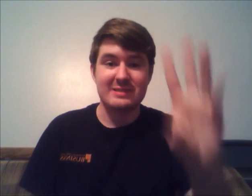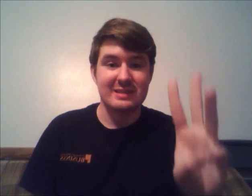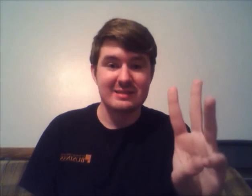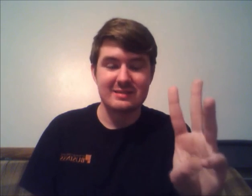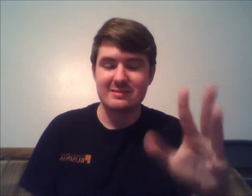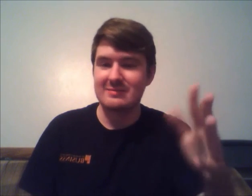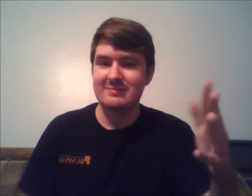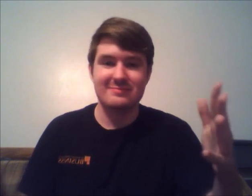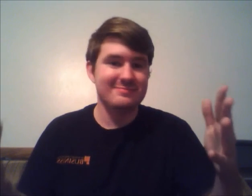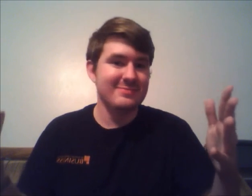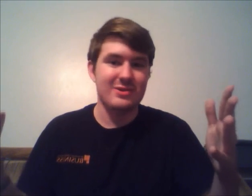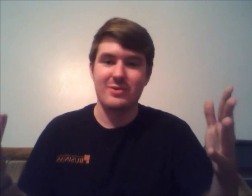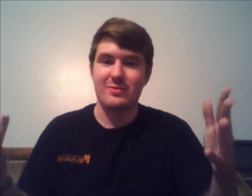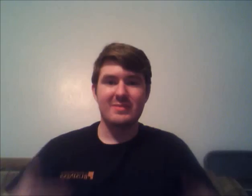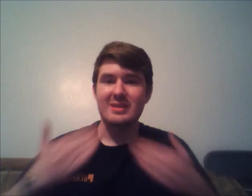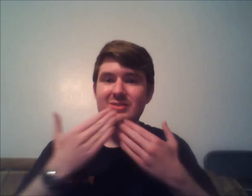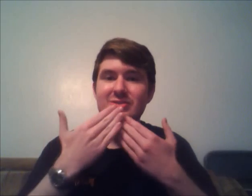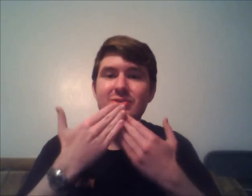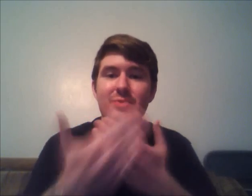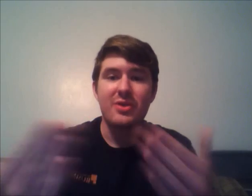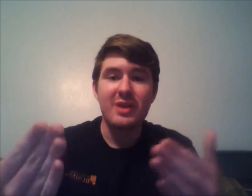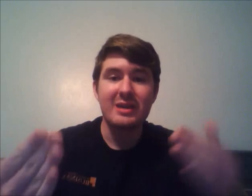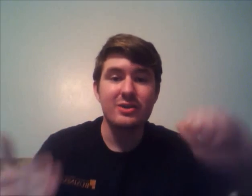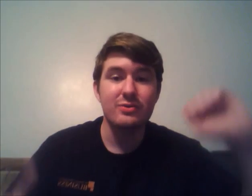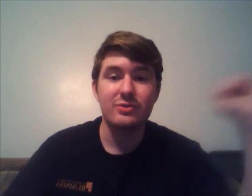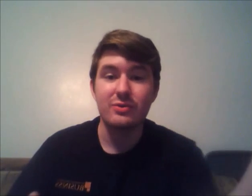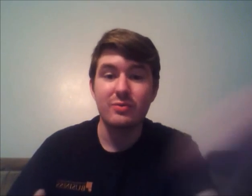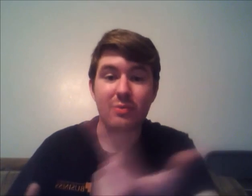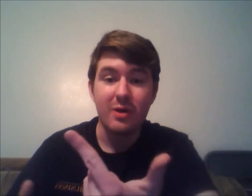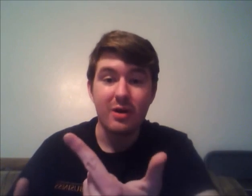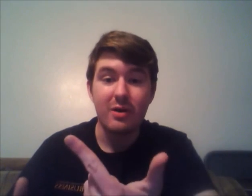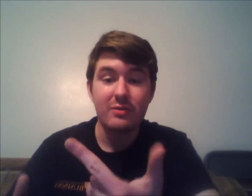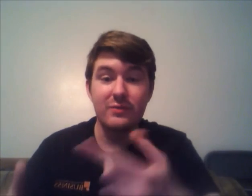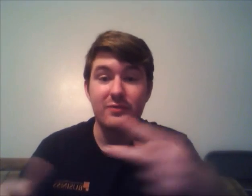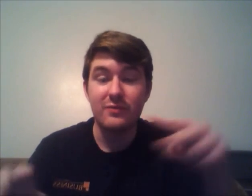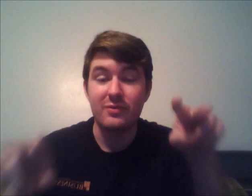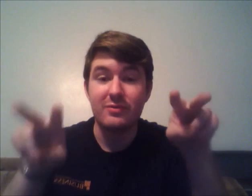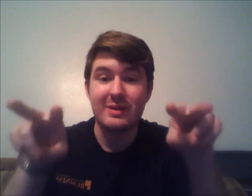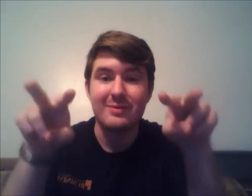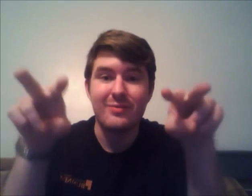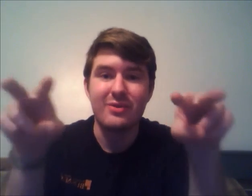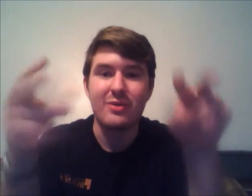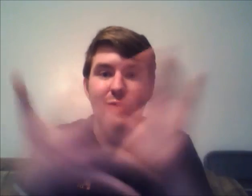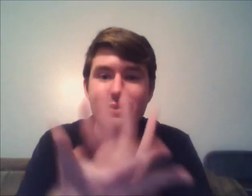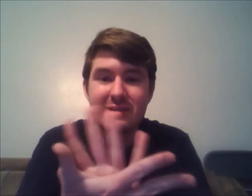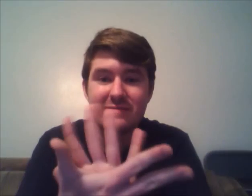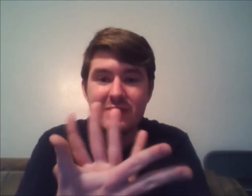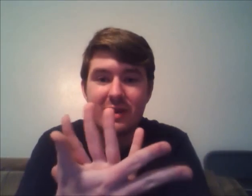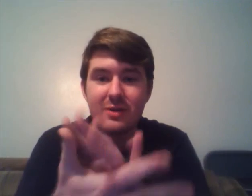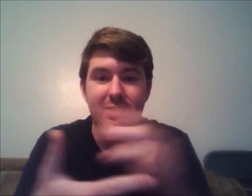5/6. So thank you to all of you for kind of watching this video.